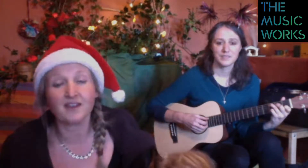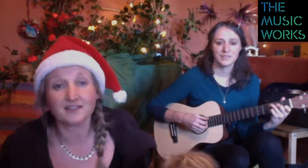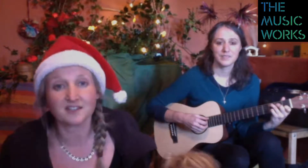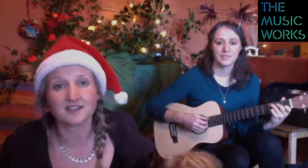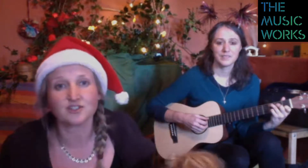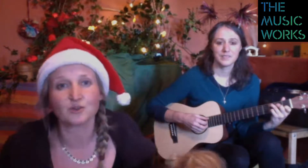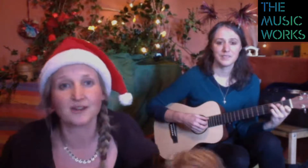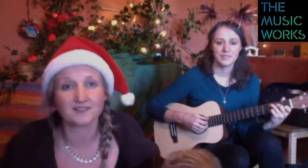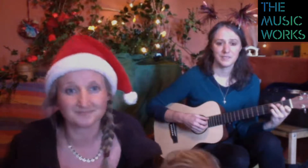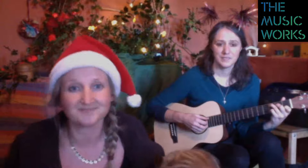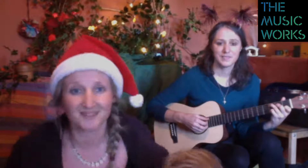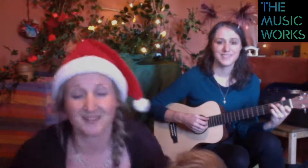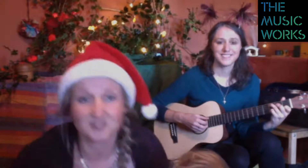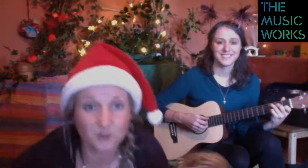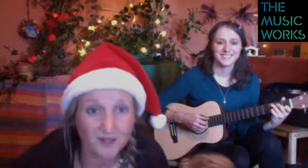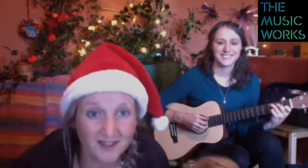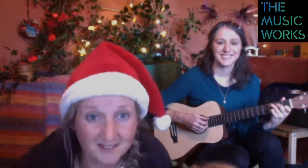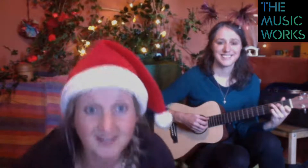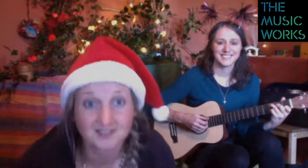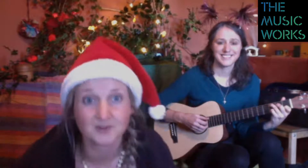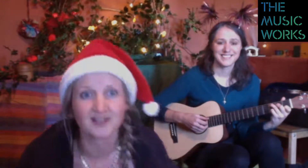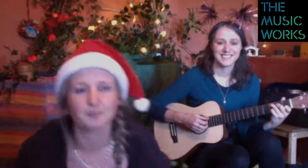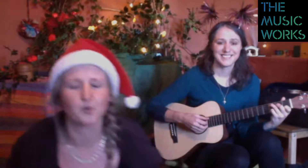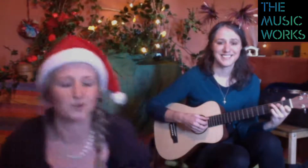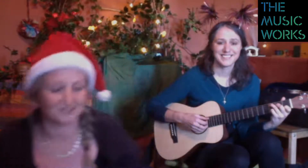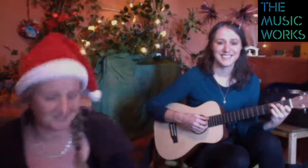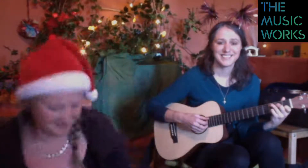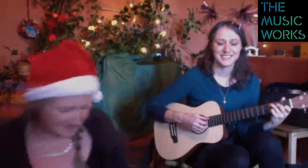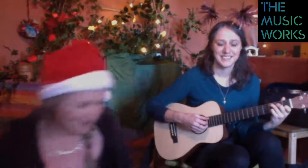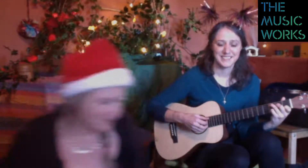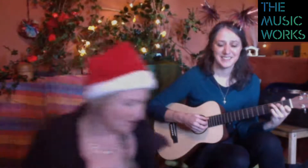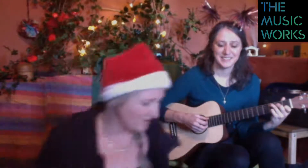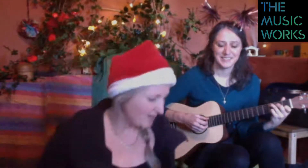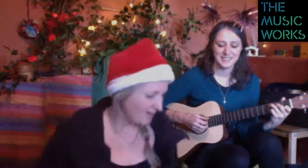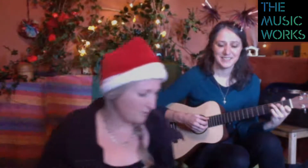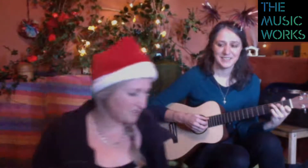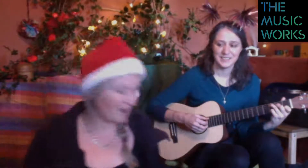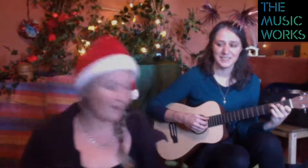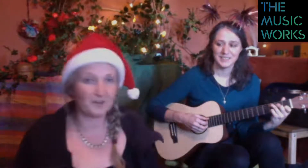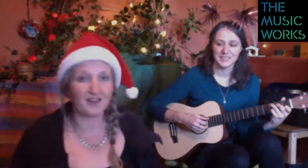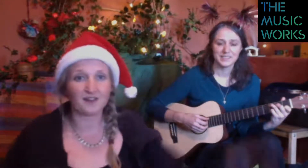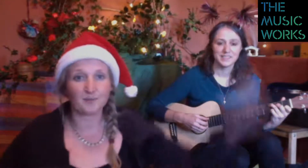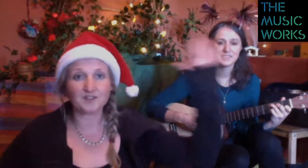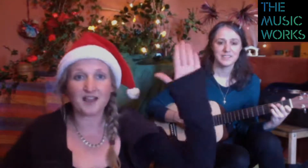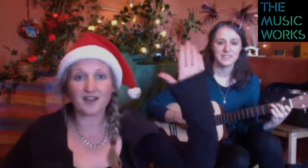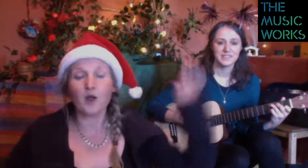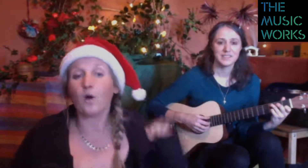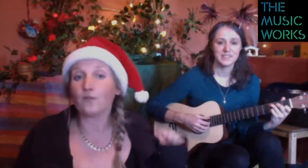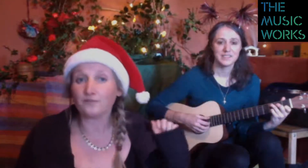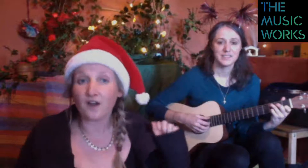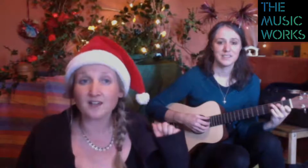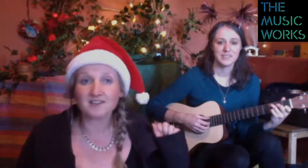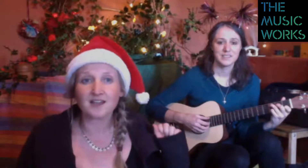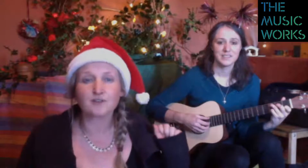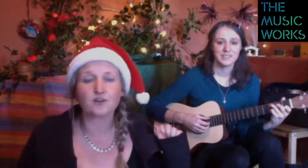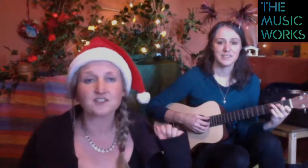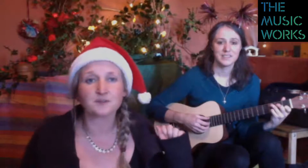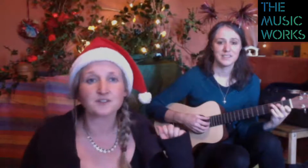to enjoy it. Enjoying it is really important. So if we start at the beginning, we're saying, on the first day of Christmas,